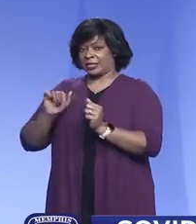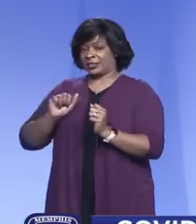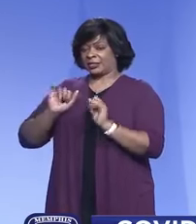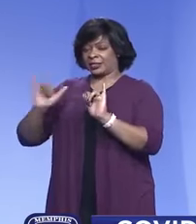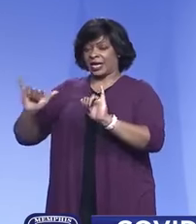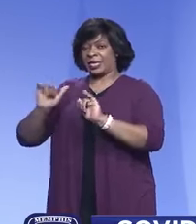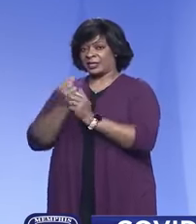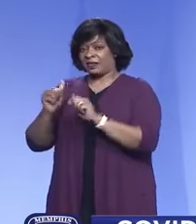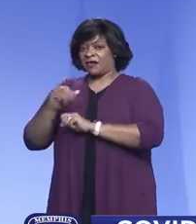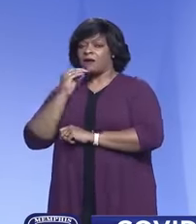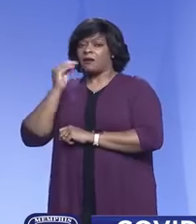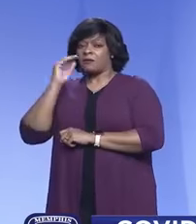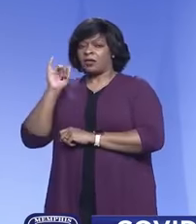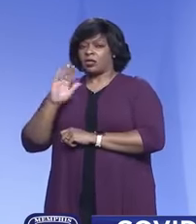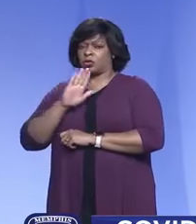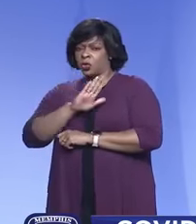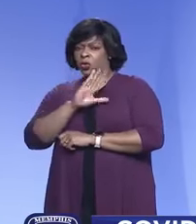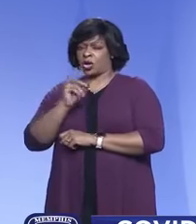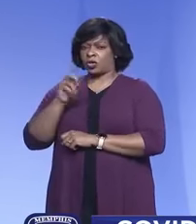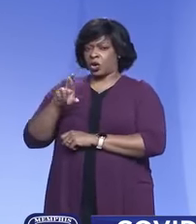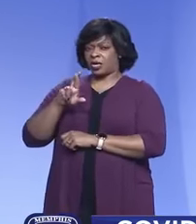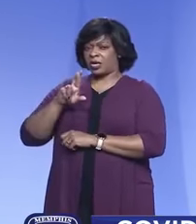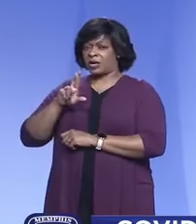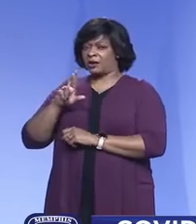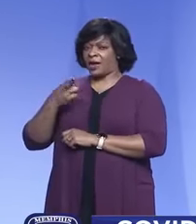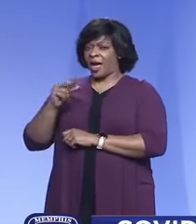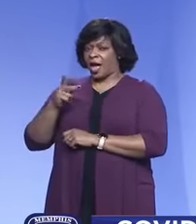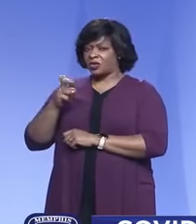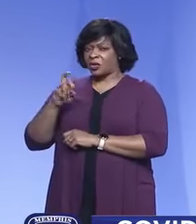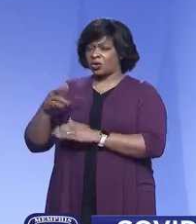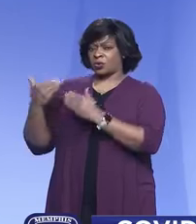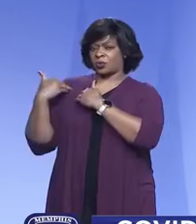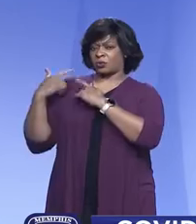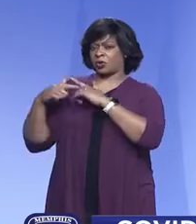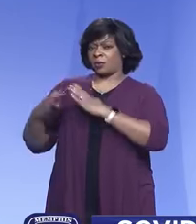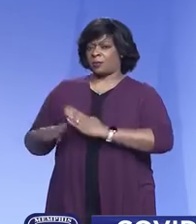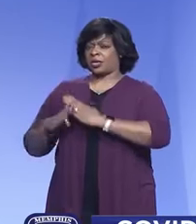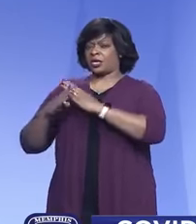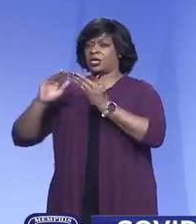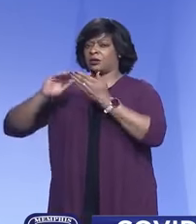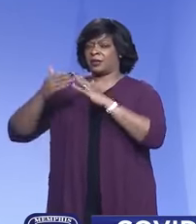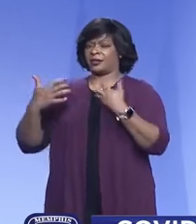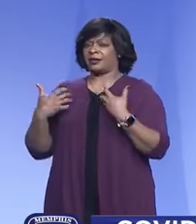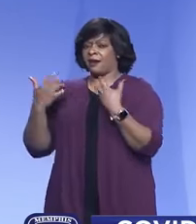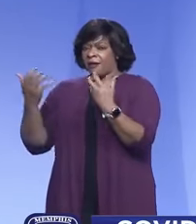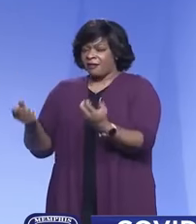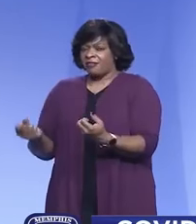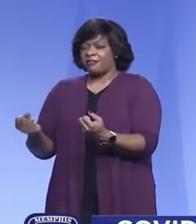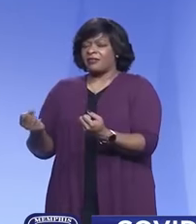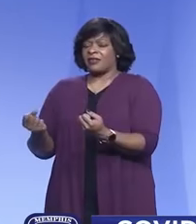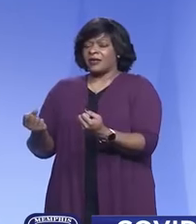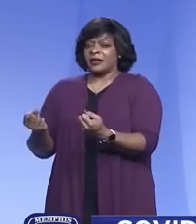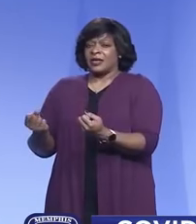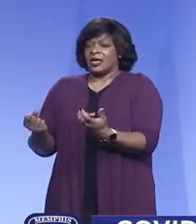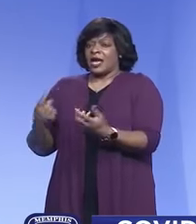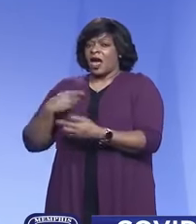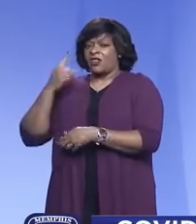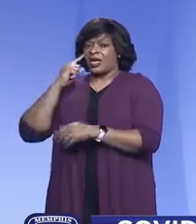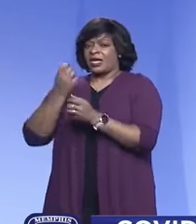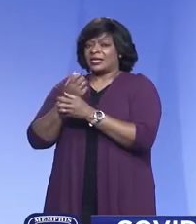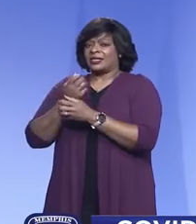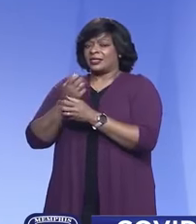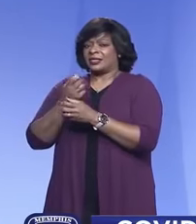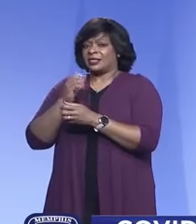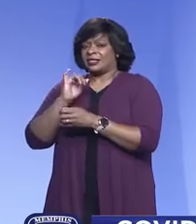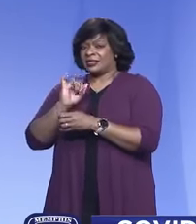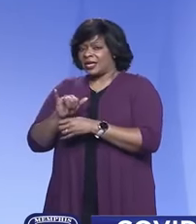that your and Dr. Haushalter's responsibility to protect the community's health? I thought state statute